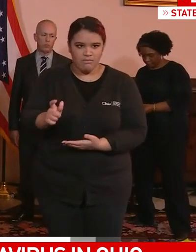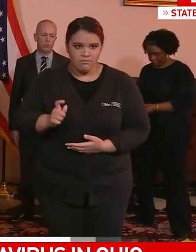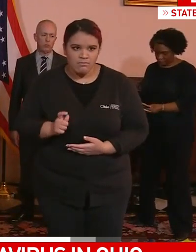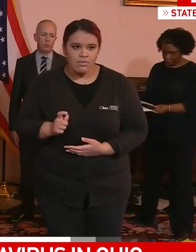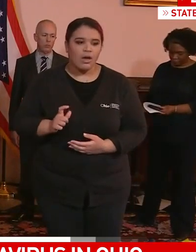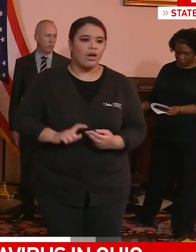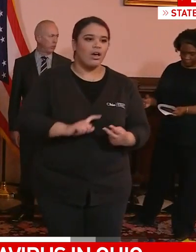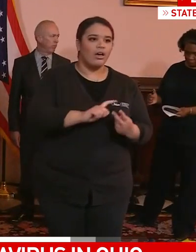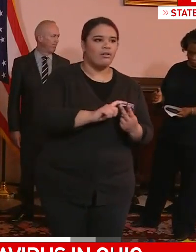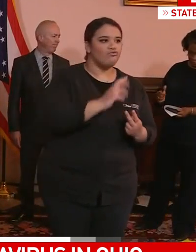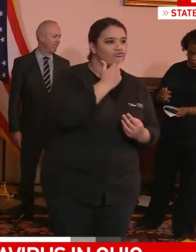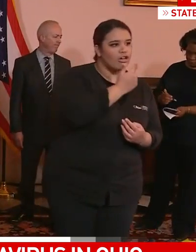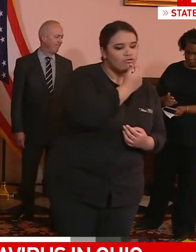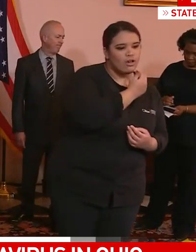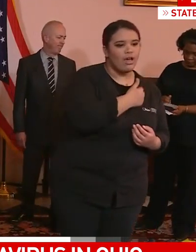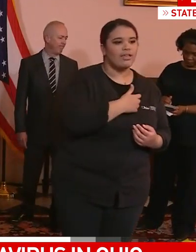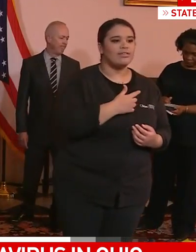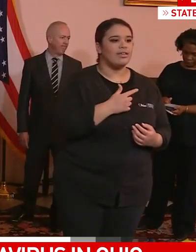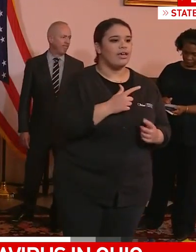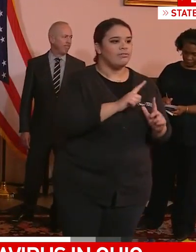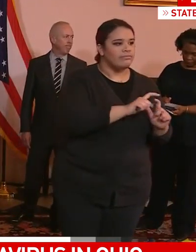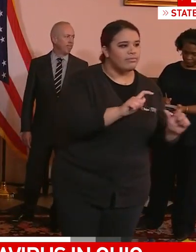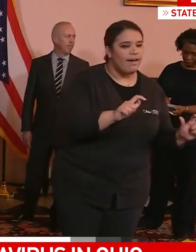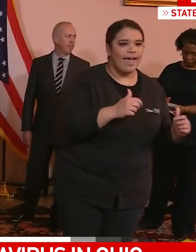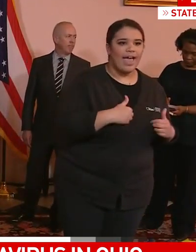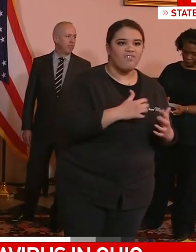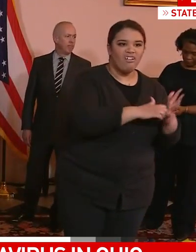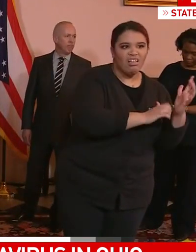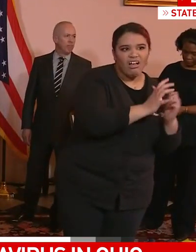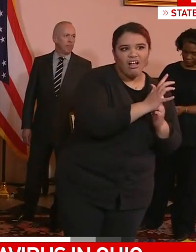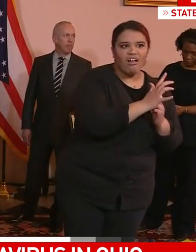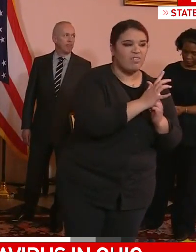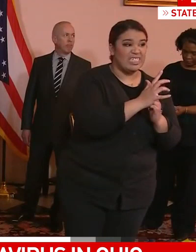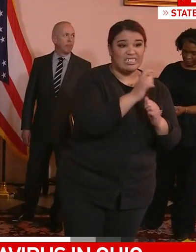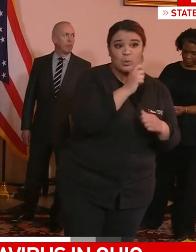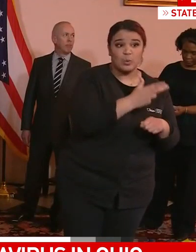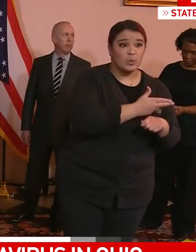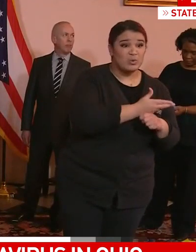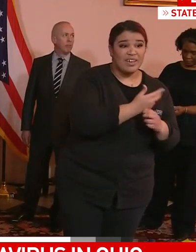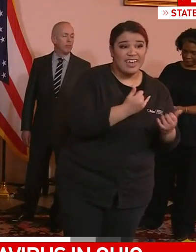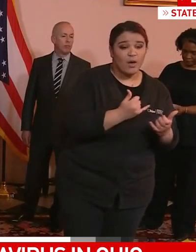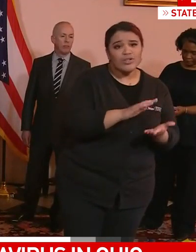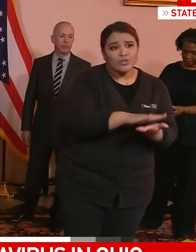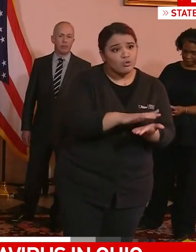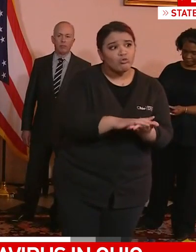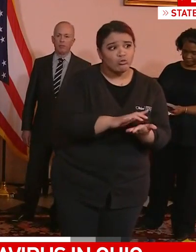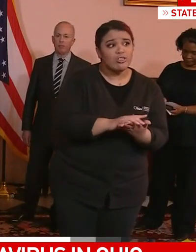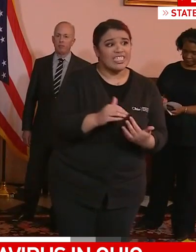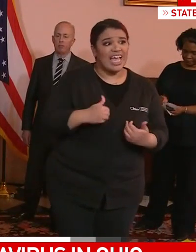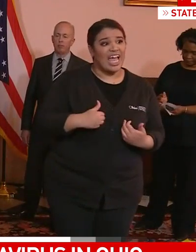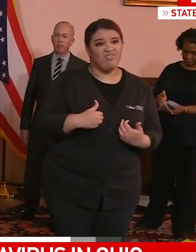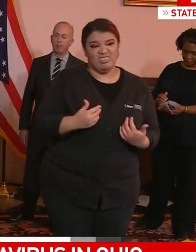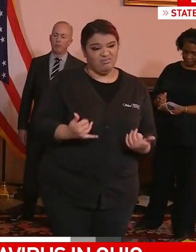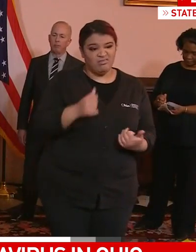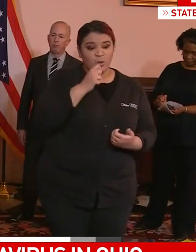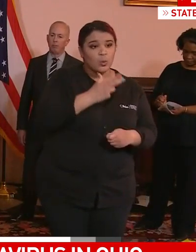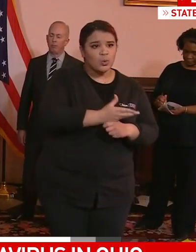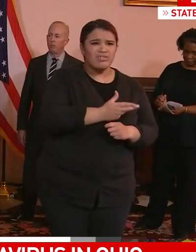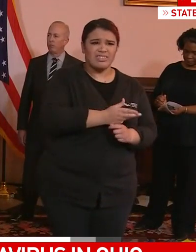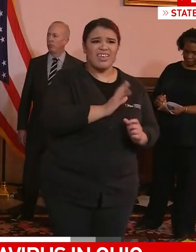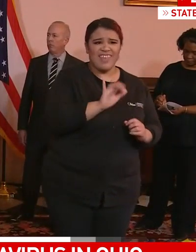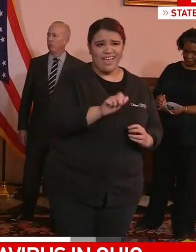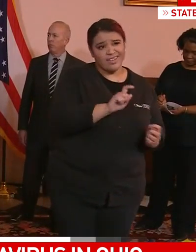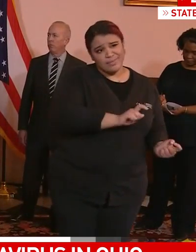glove supplies. I know schools even have them that aren't using them. Those might be things that we can be bringing to our EMA so that we have